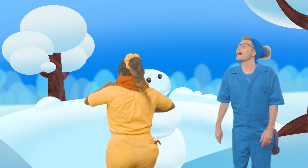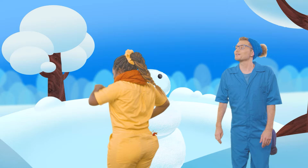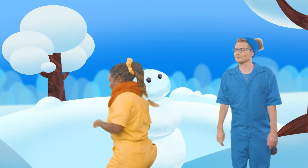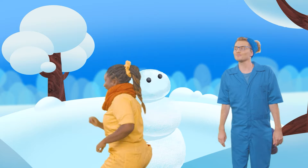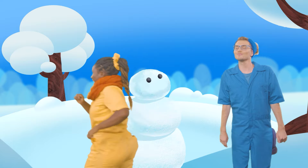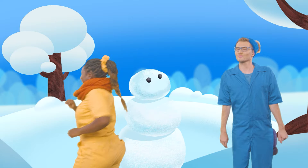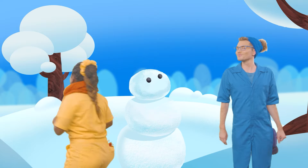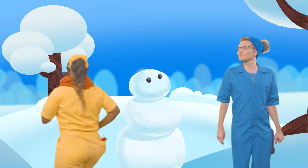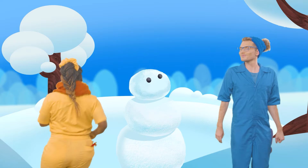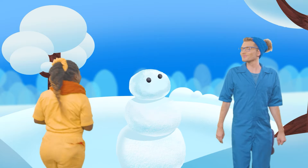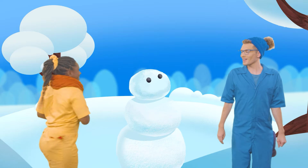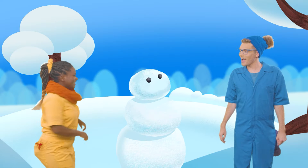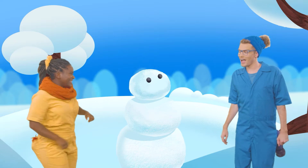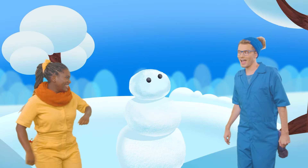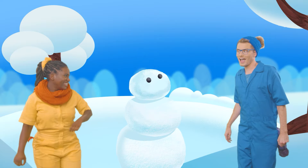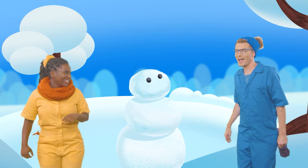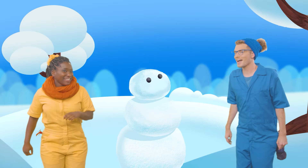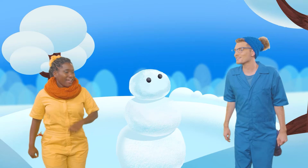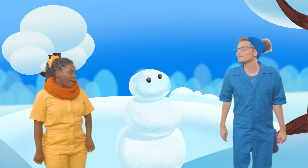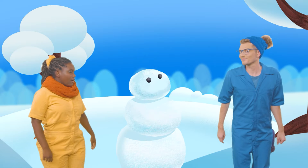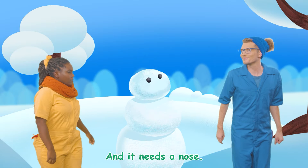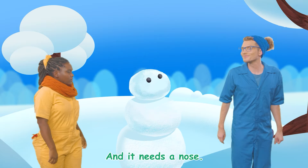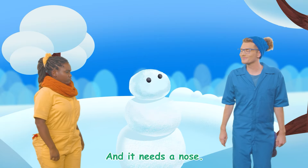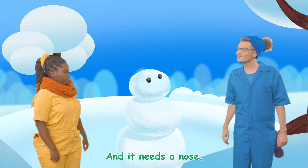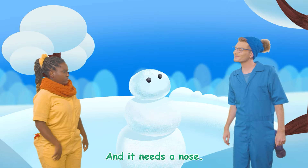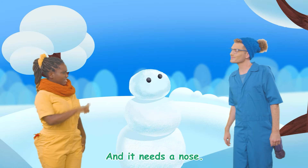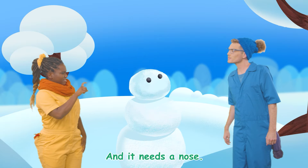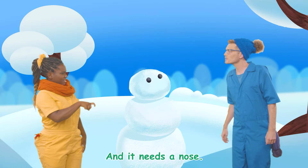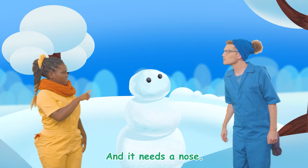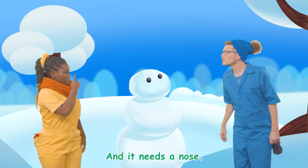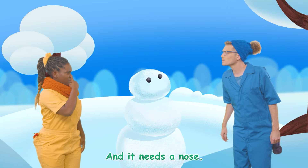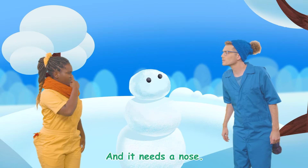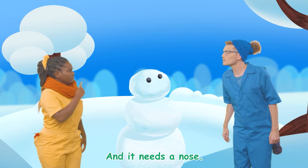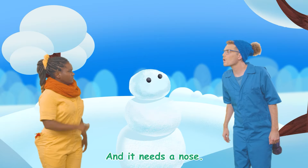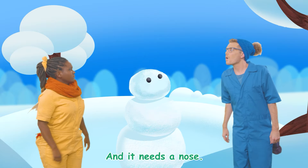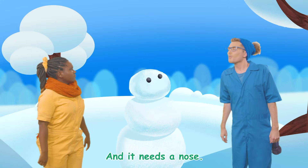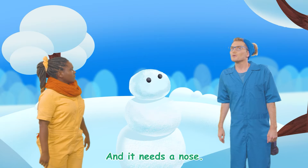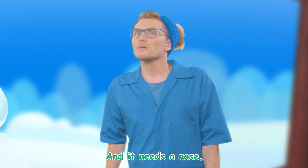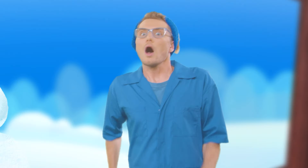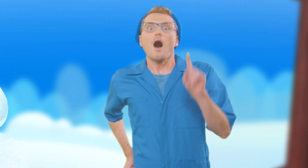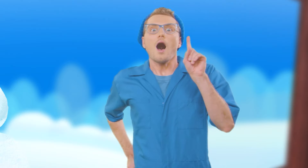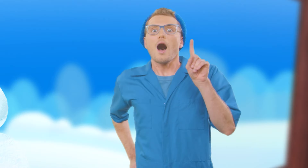Ooh, aha! And it needs a nose. Ooh!